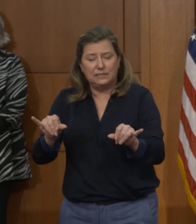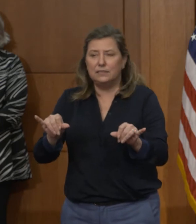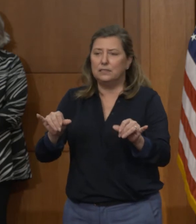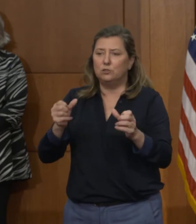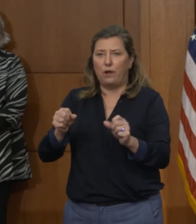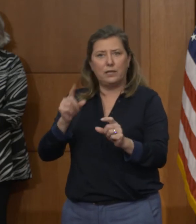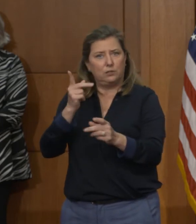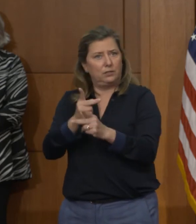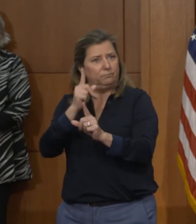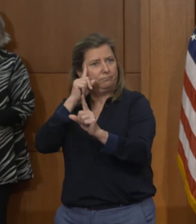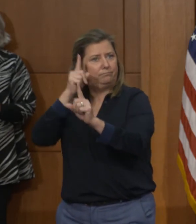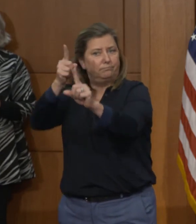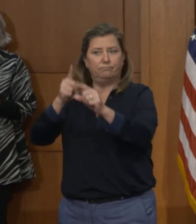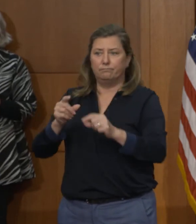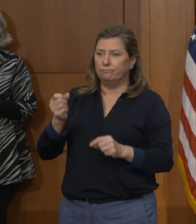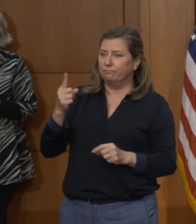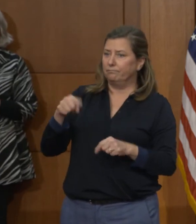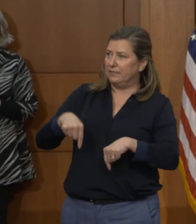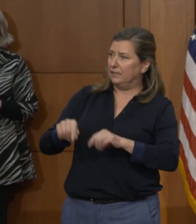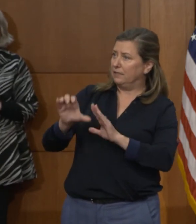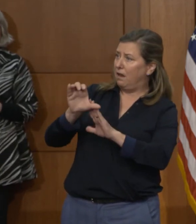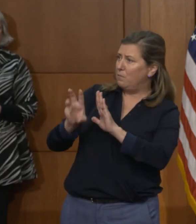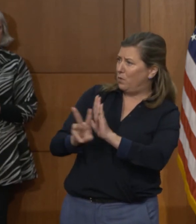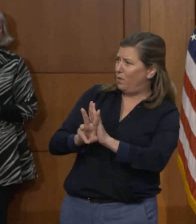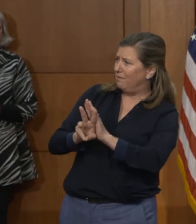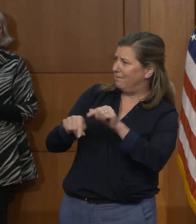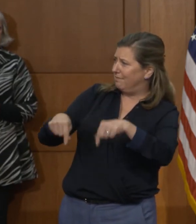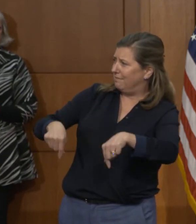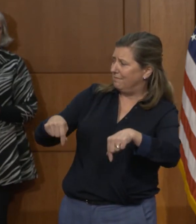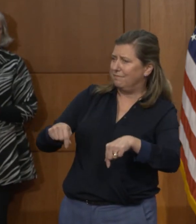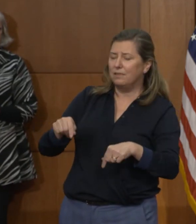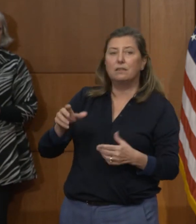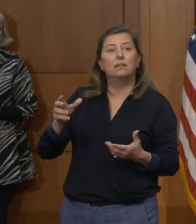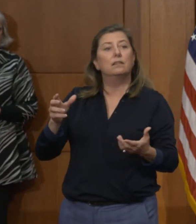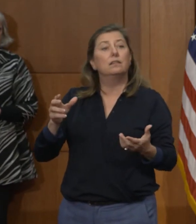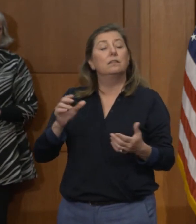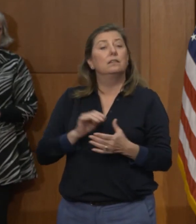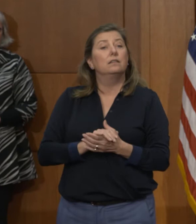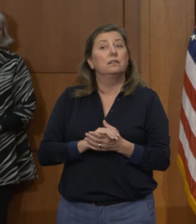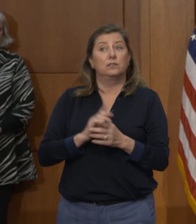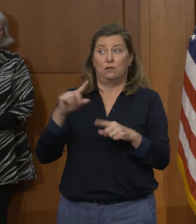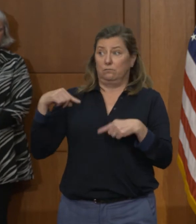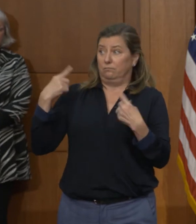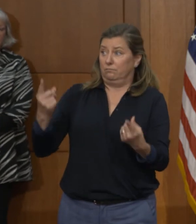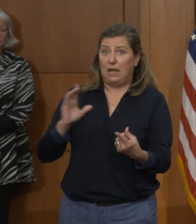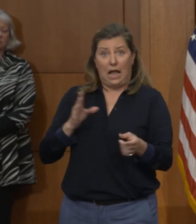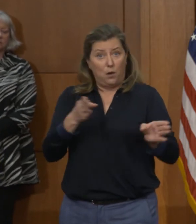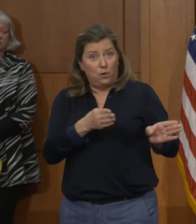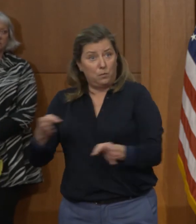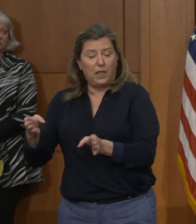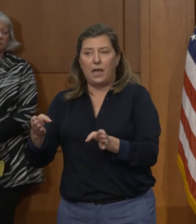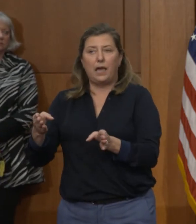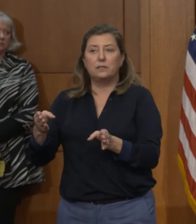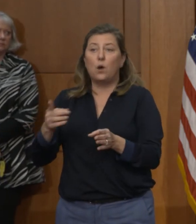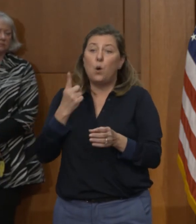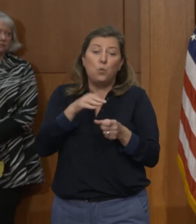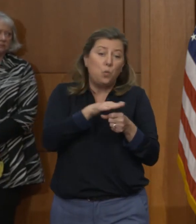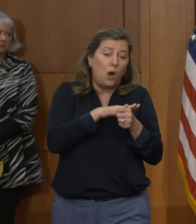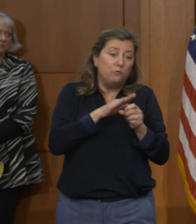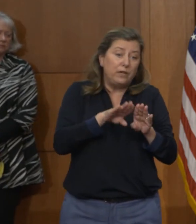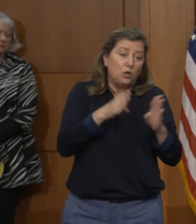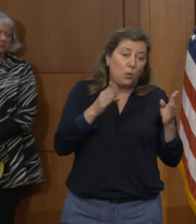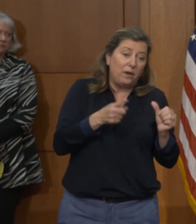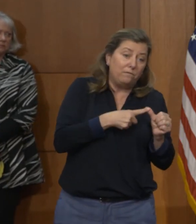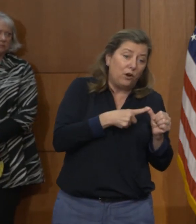of our Virginia is a Commonwealth. So our plans to date, as of today, are to not open up one region before the